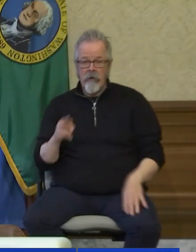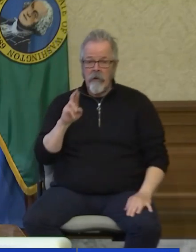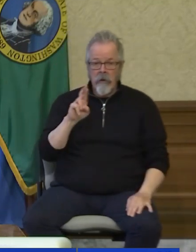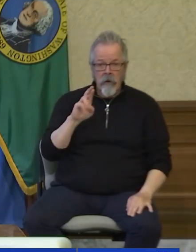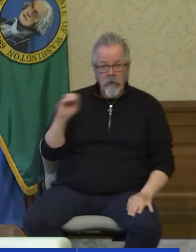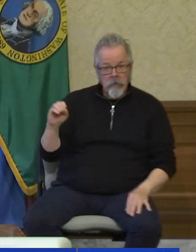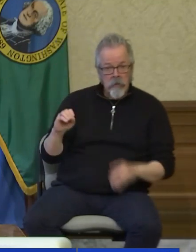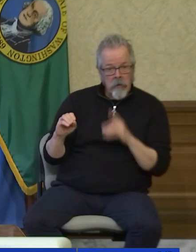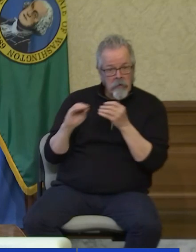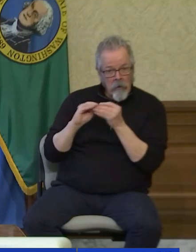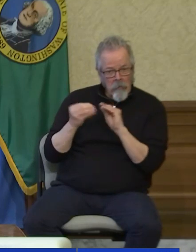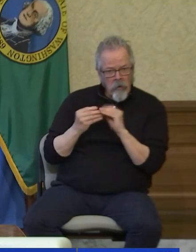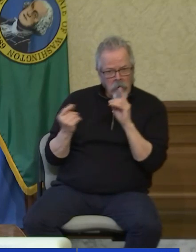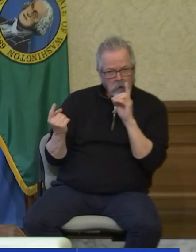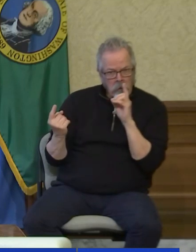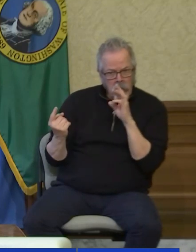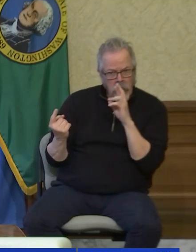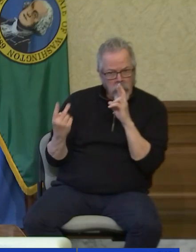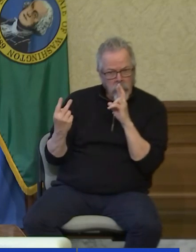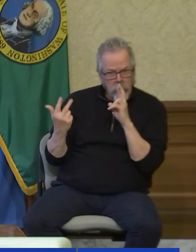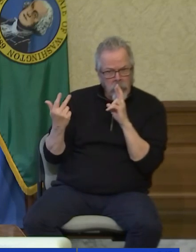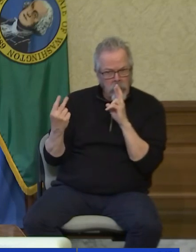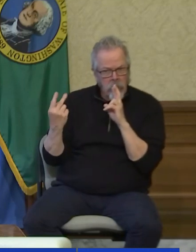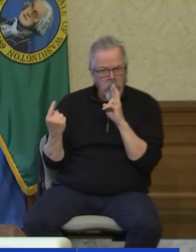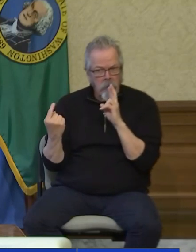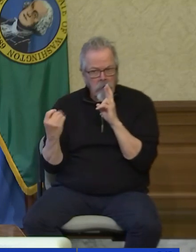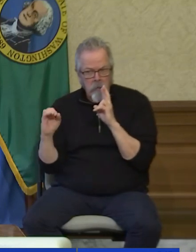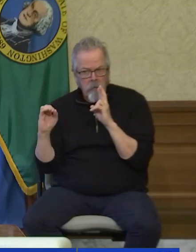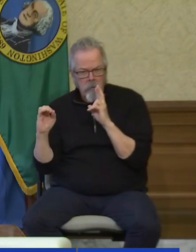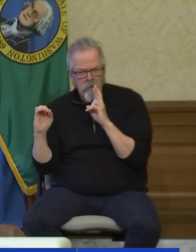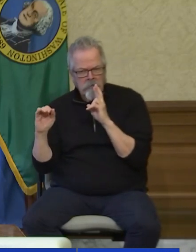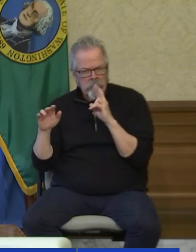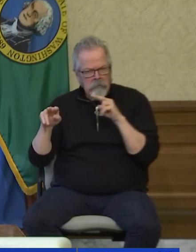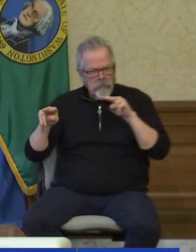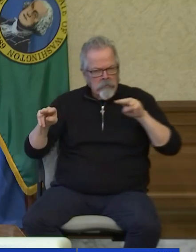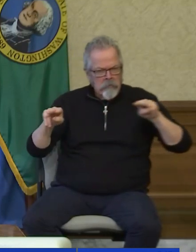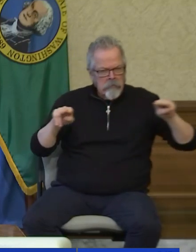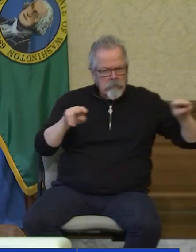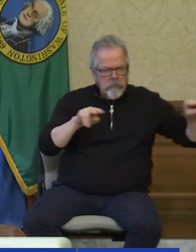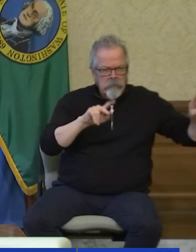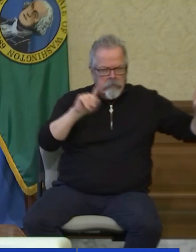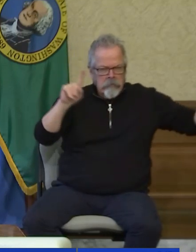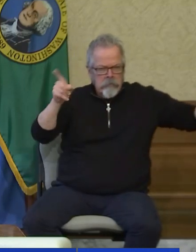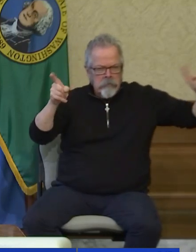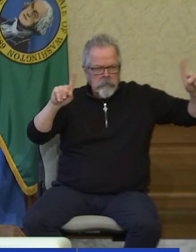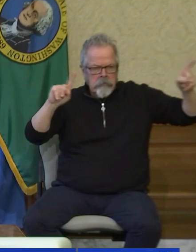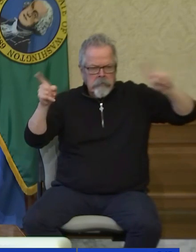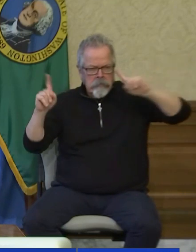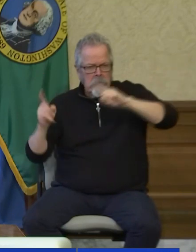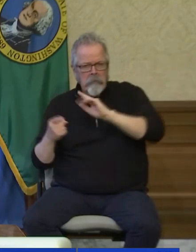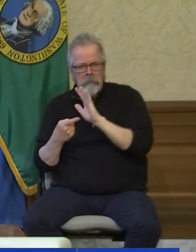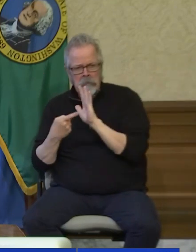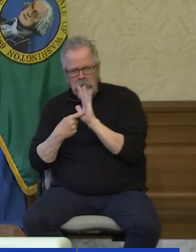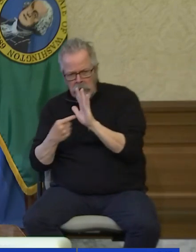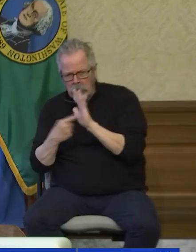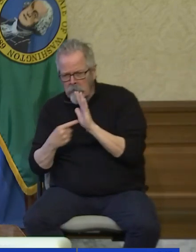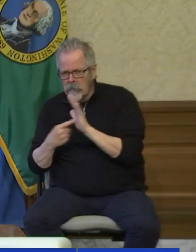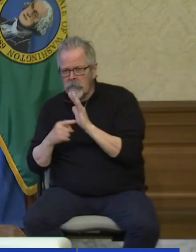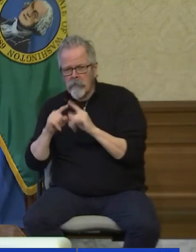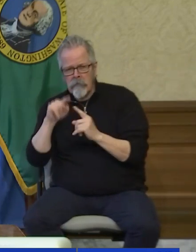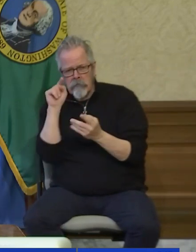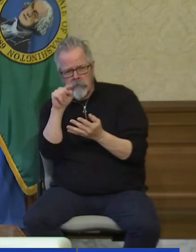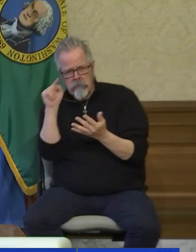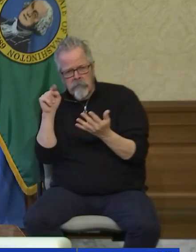carefully. We look at modeling data from the Institute for Disease Modeling, the Institute for Health Metrics